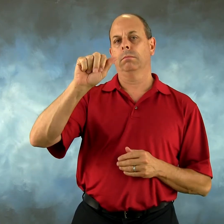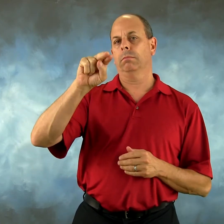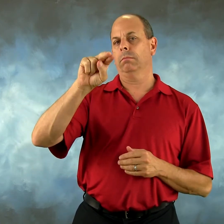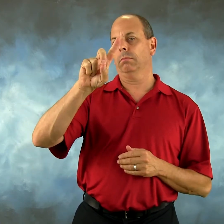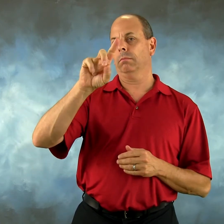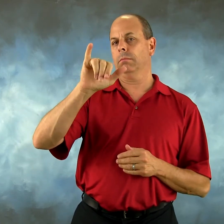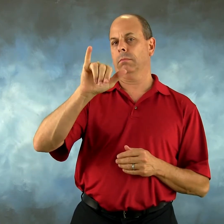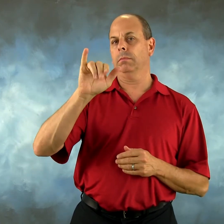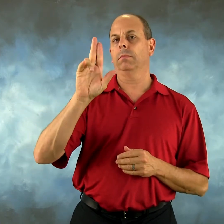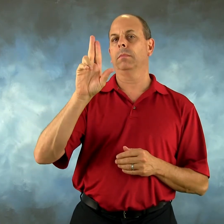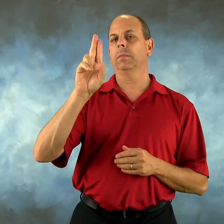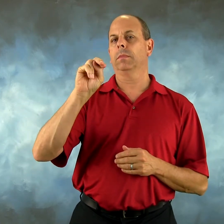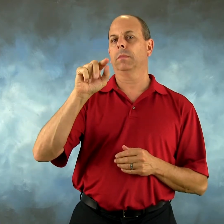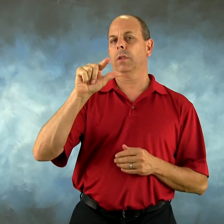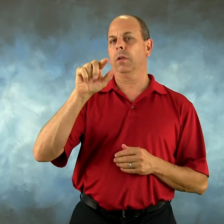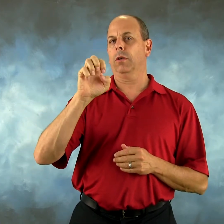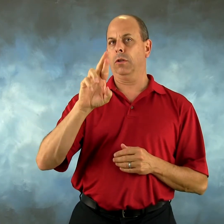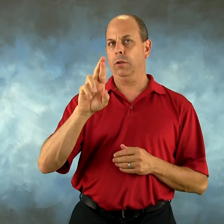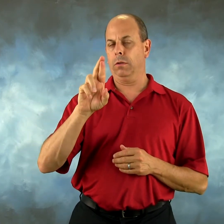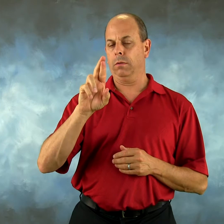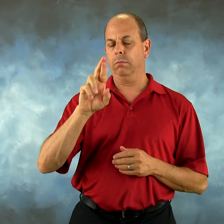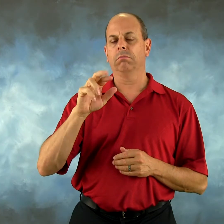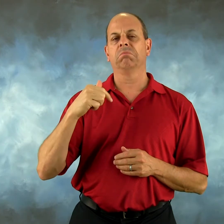Good morning. My name is Andy Unger.